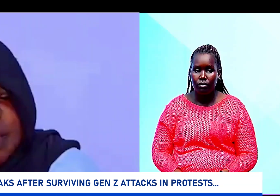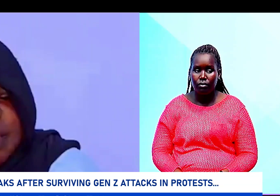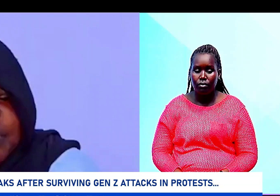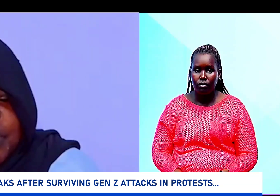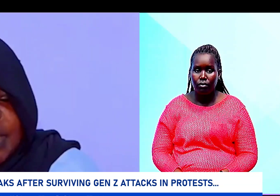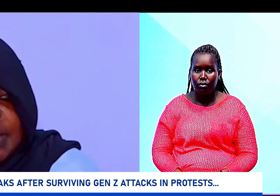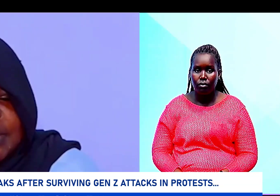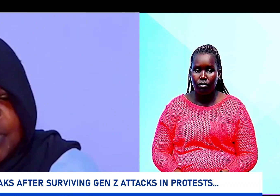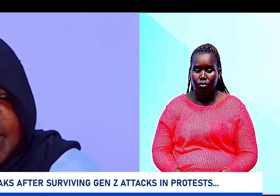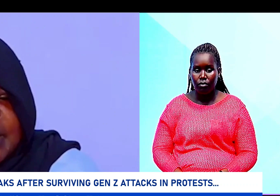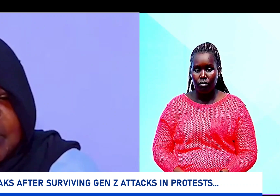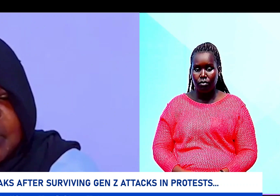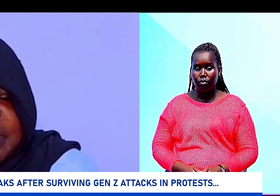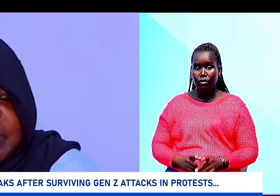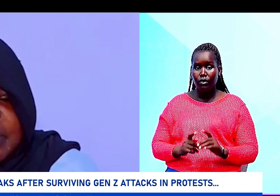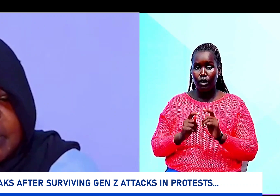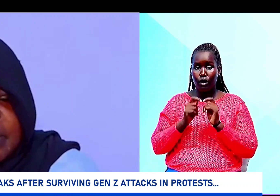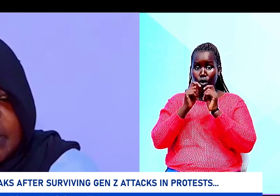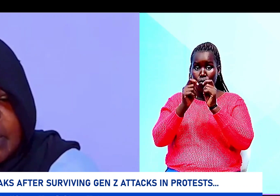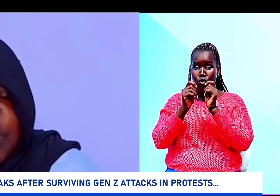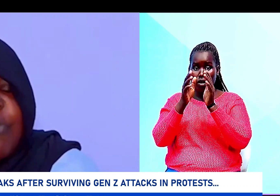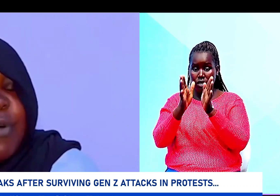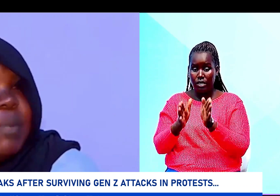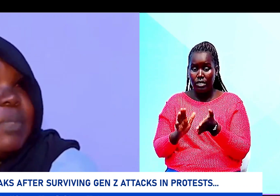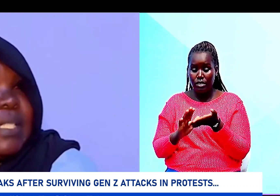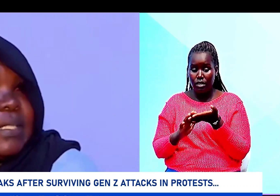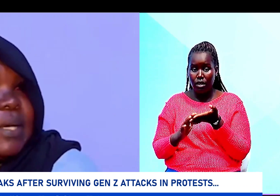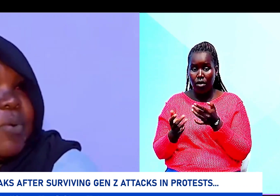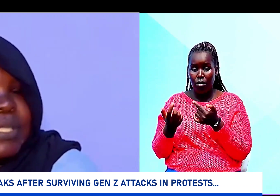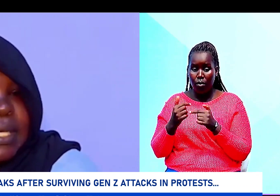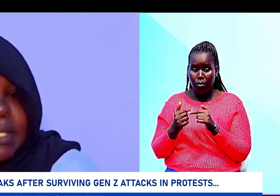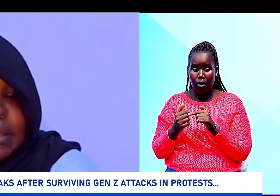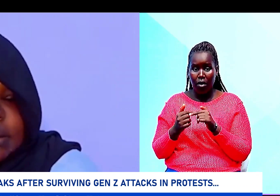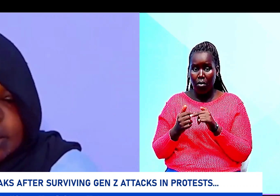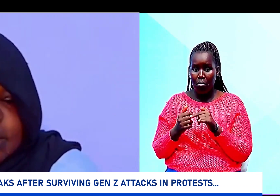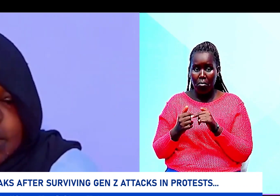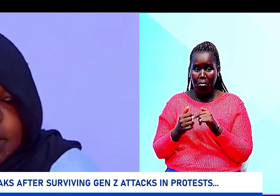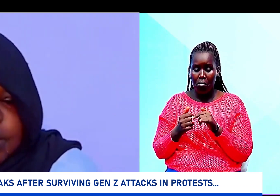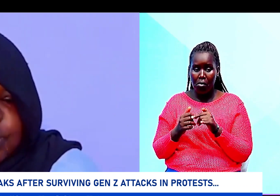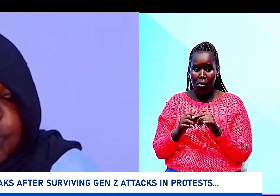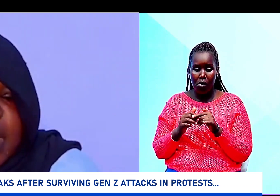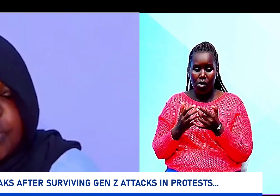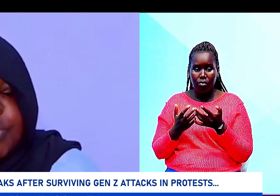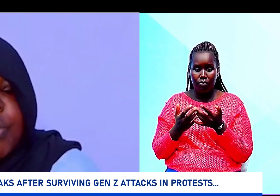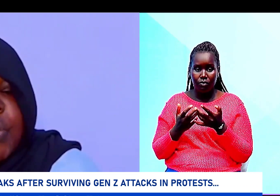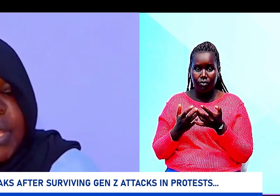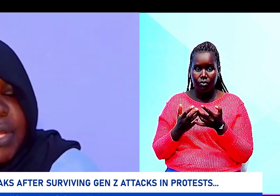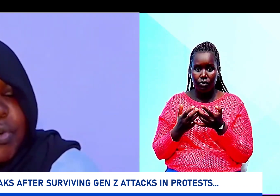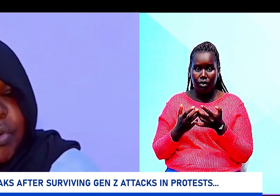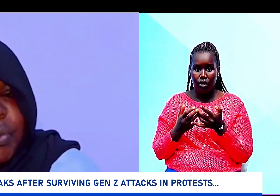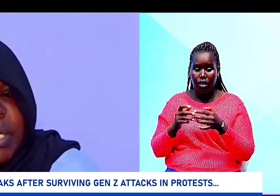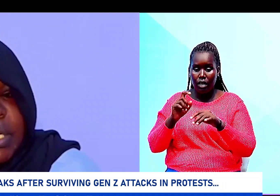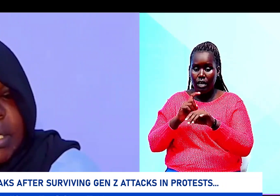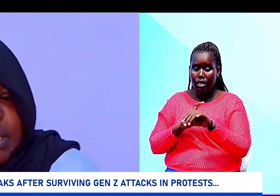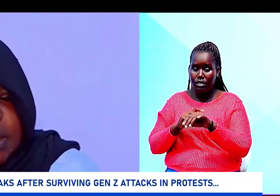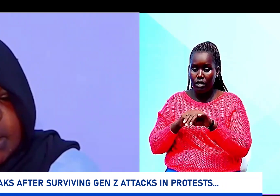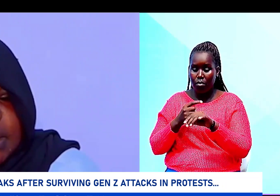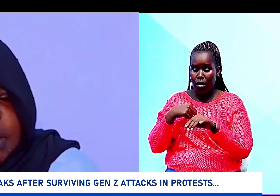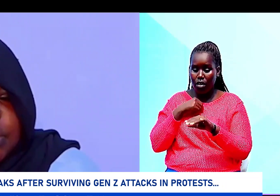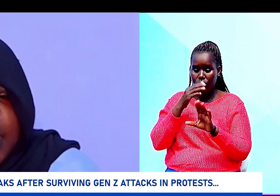The protesters became overwhelmed, as I would say. So as we were withdrawing, so I